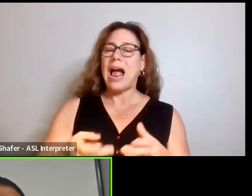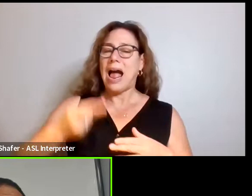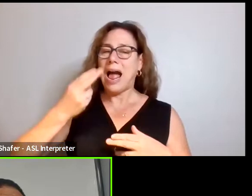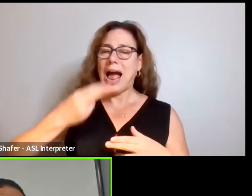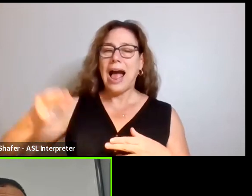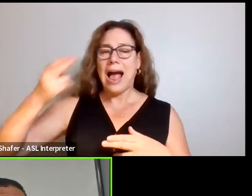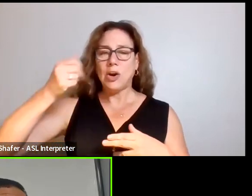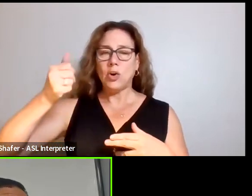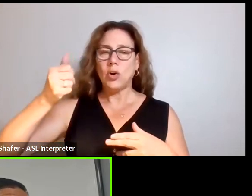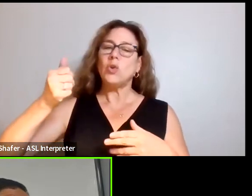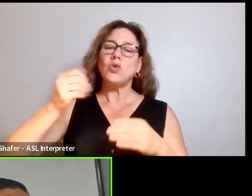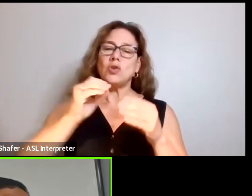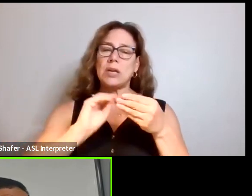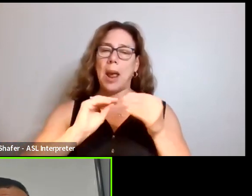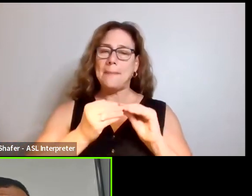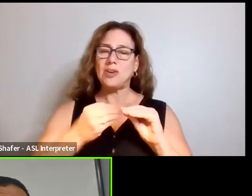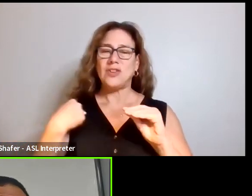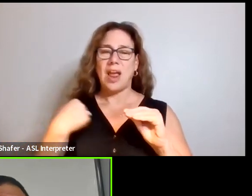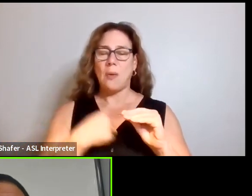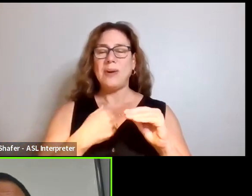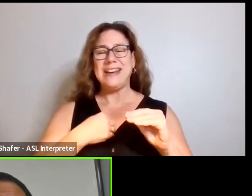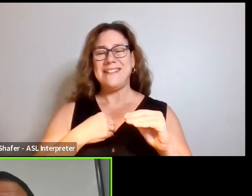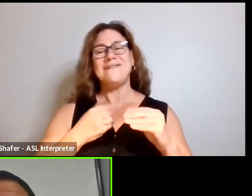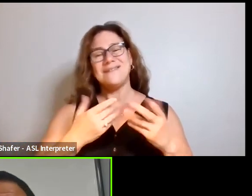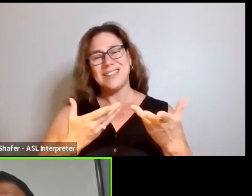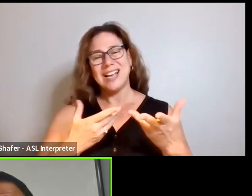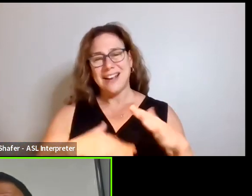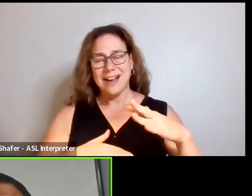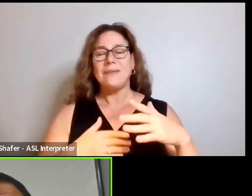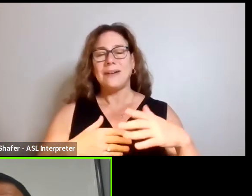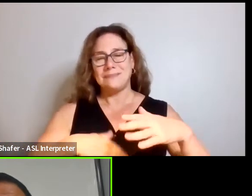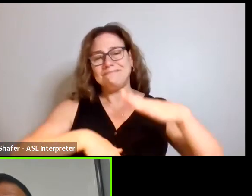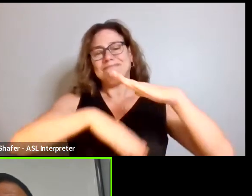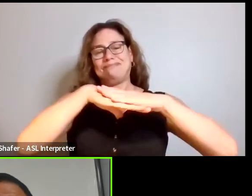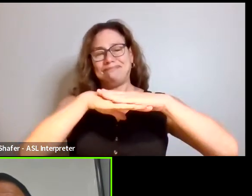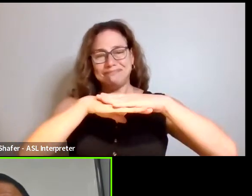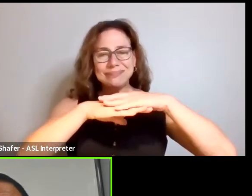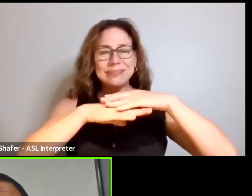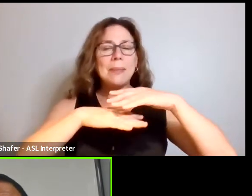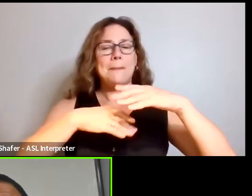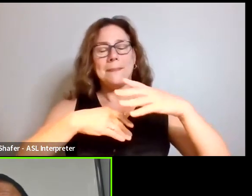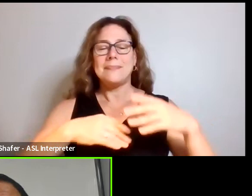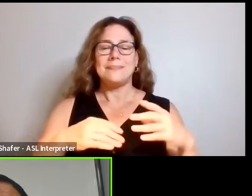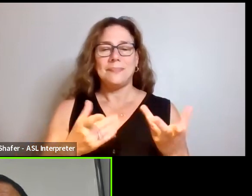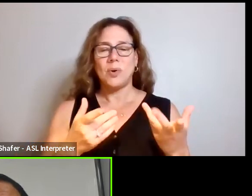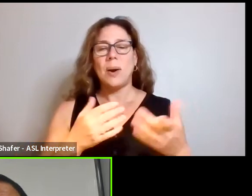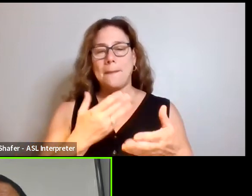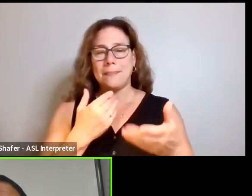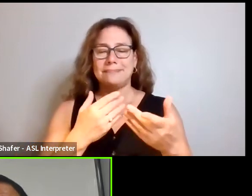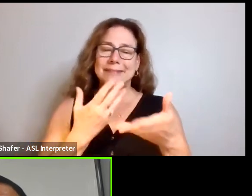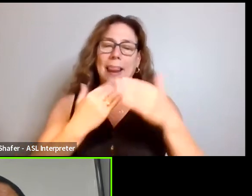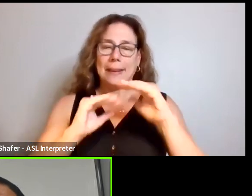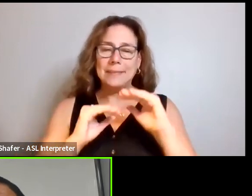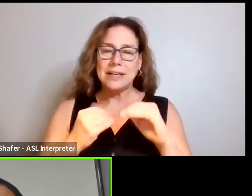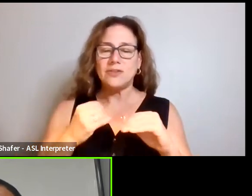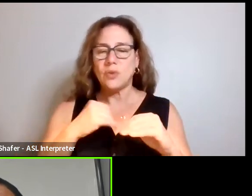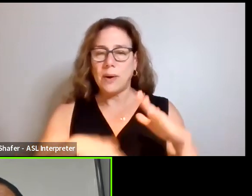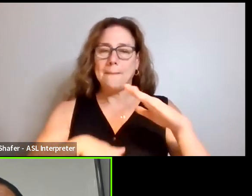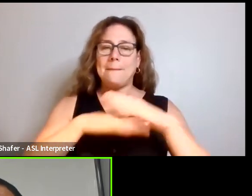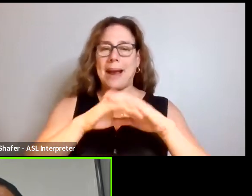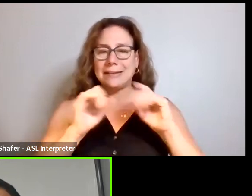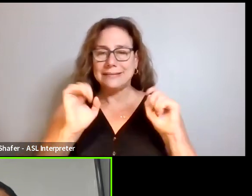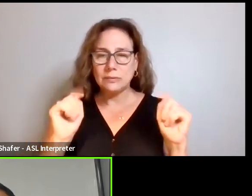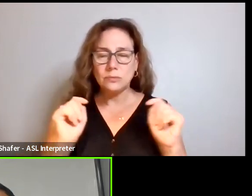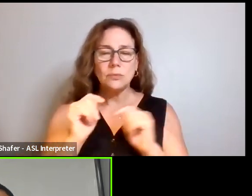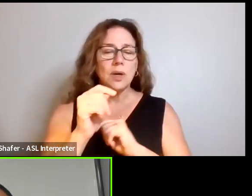capacity for our morning and evening ESL classes. So resulting on the closure of